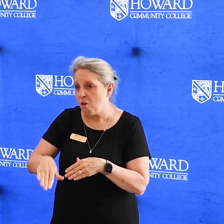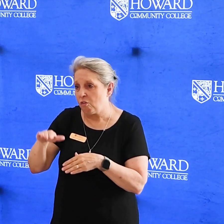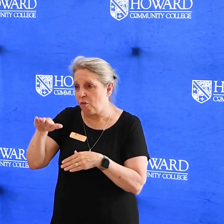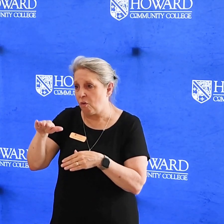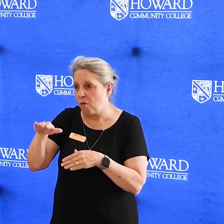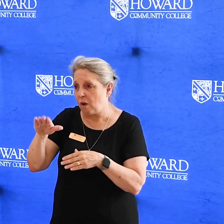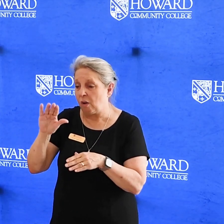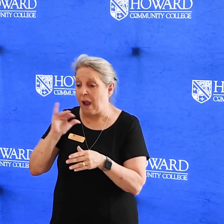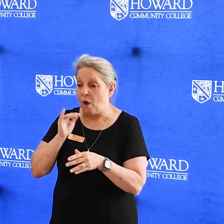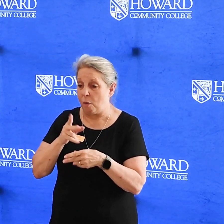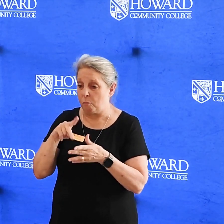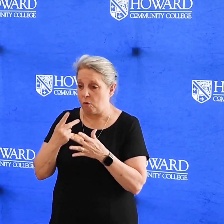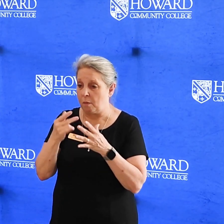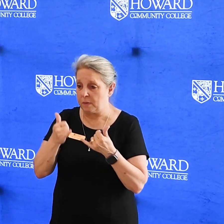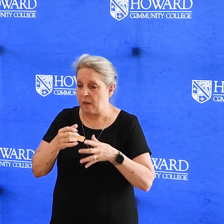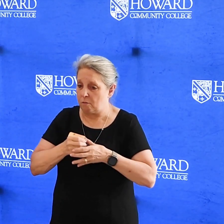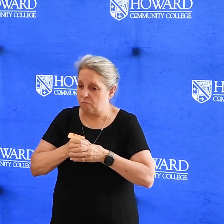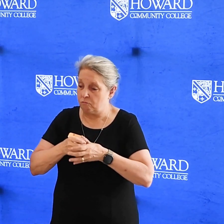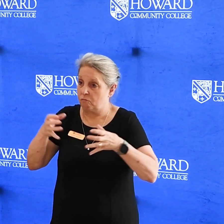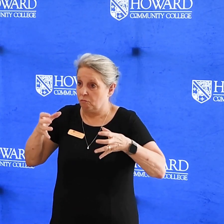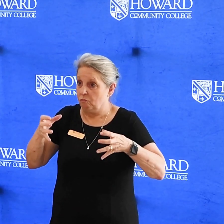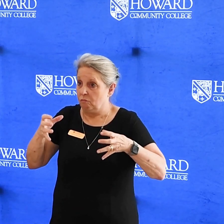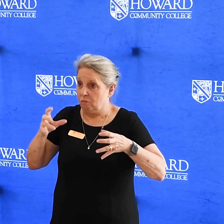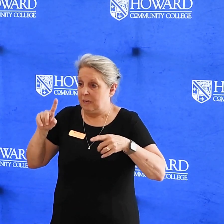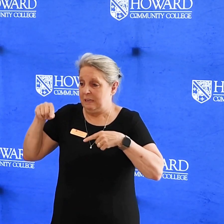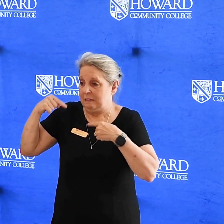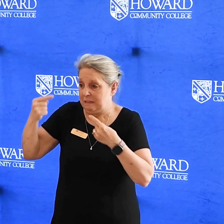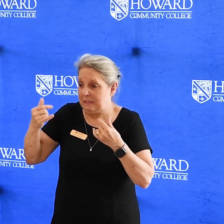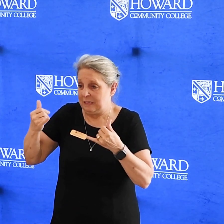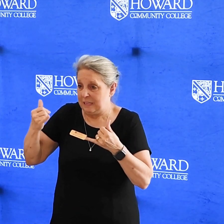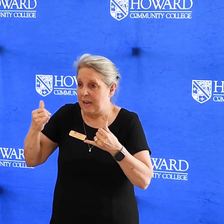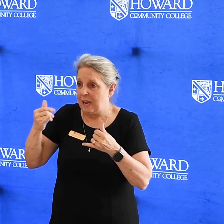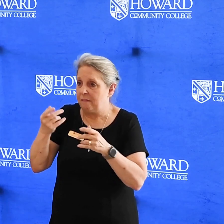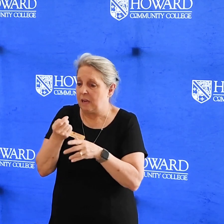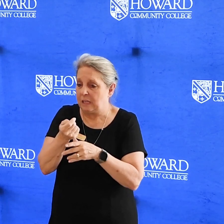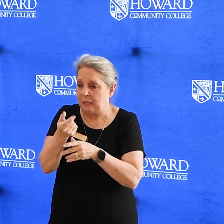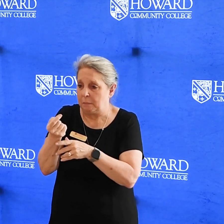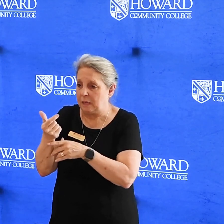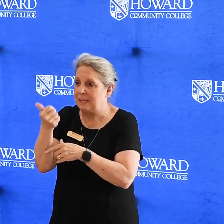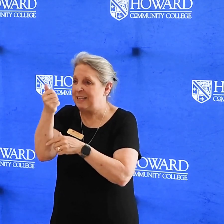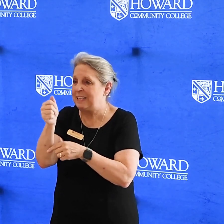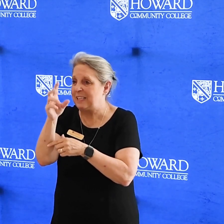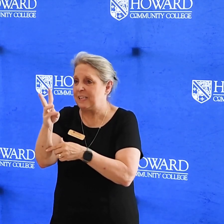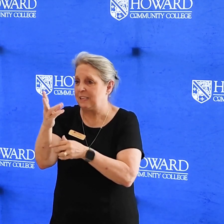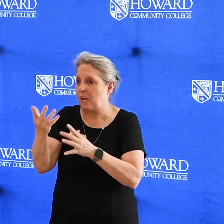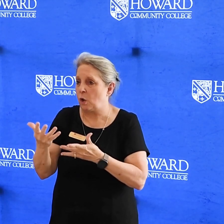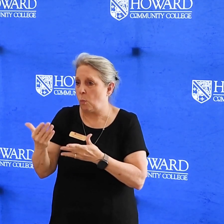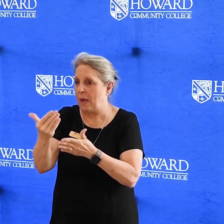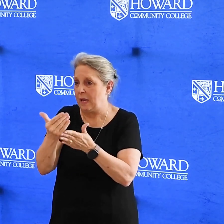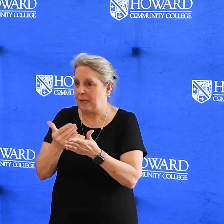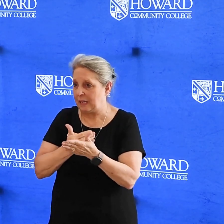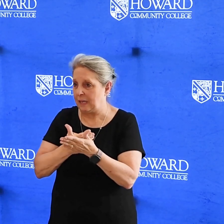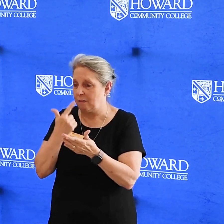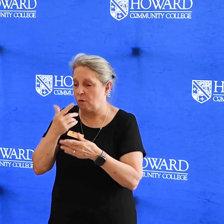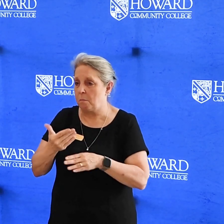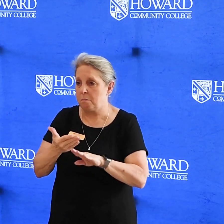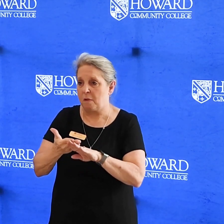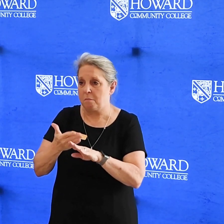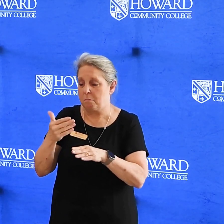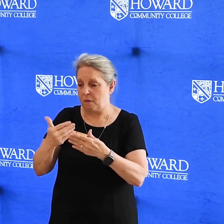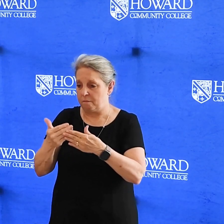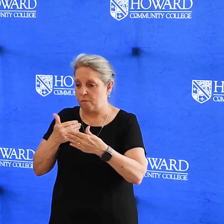programs dramatically. And to date, we have eliminated 16 wait lists for our before care and after